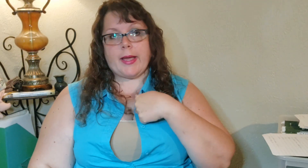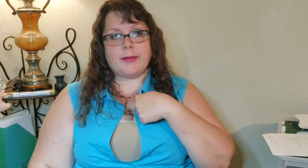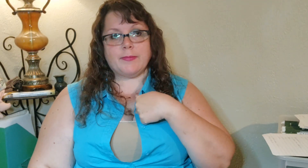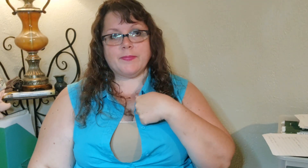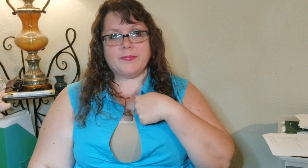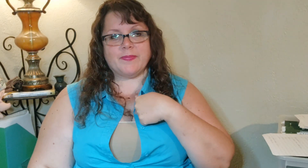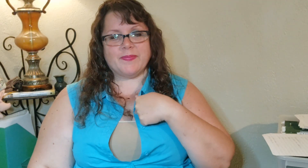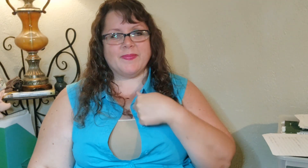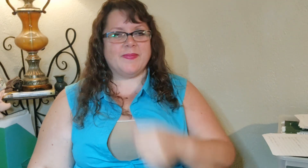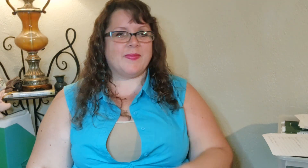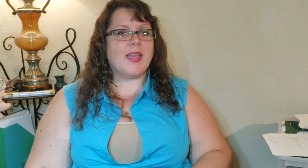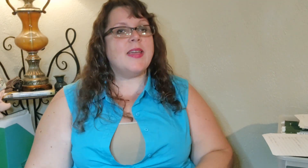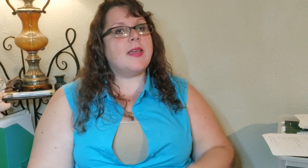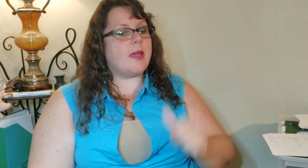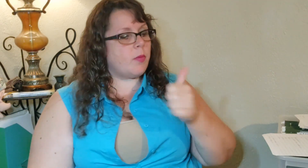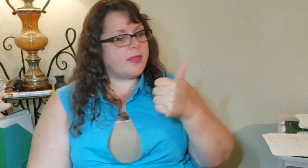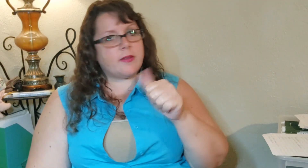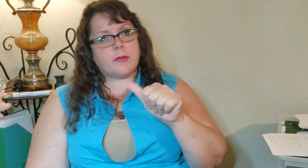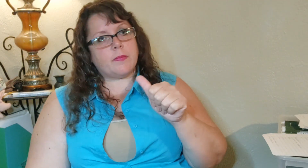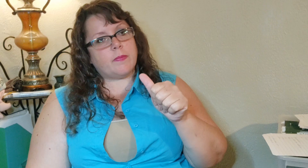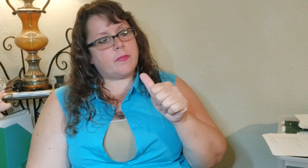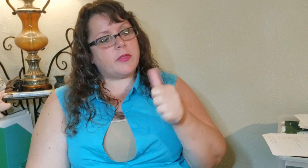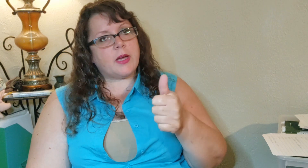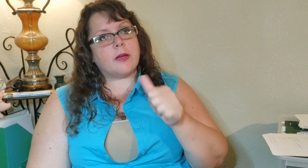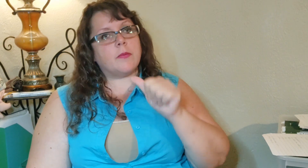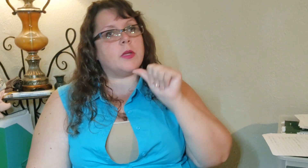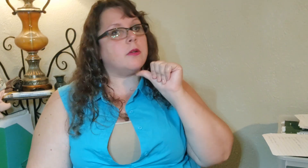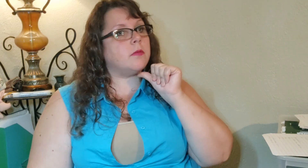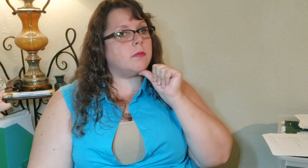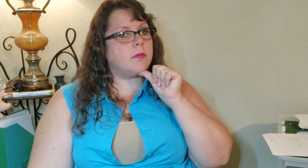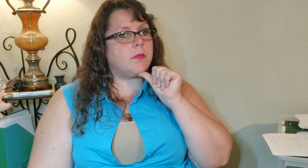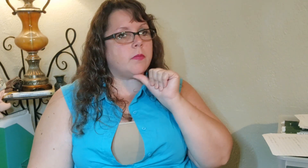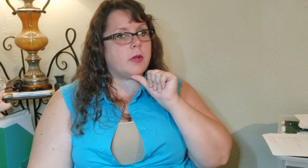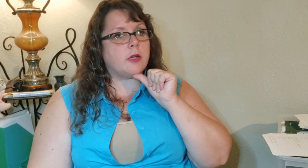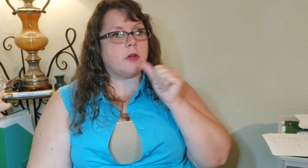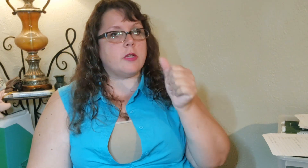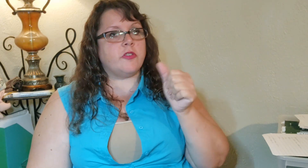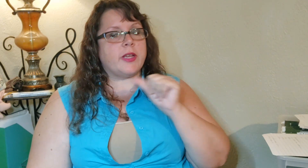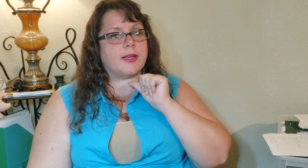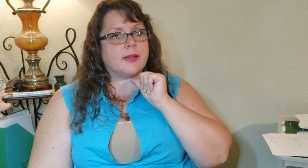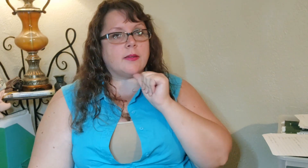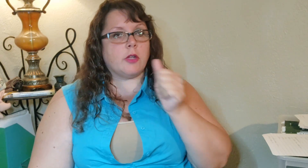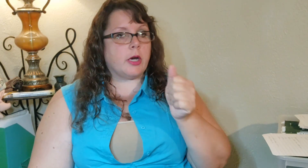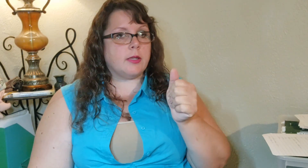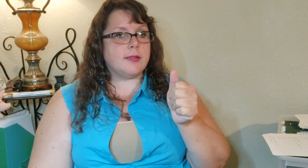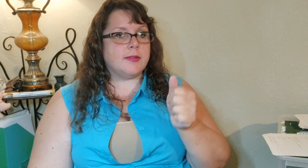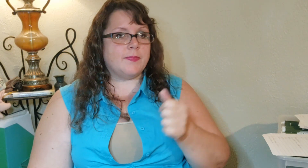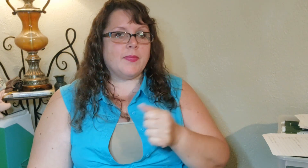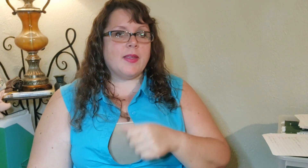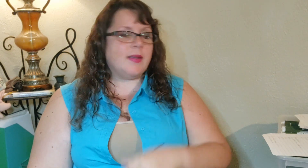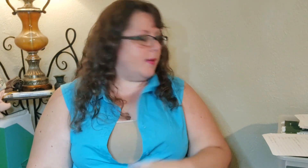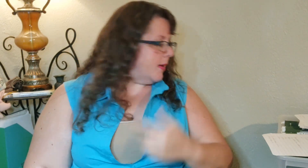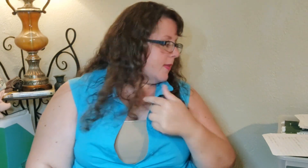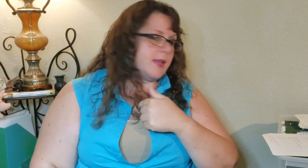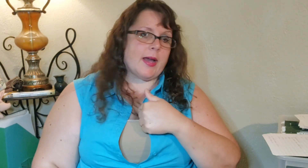I. And with the thumb, you're under your chin, not. And then